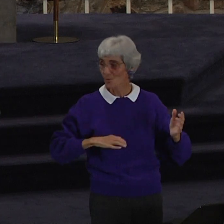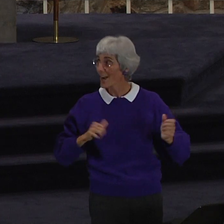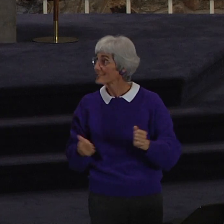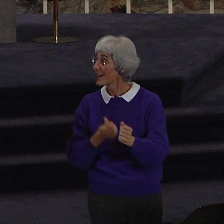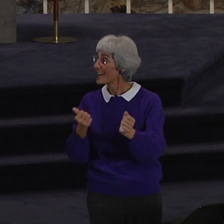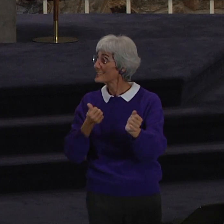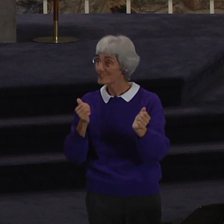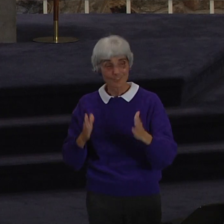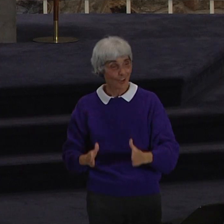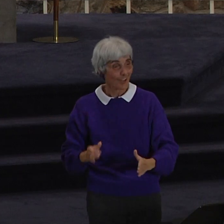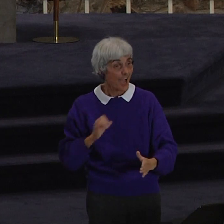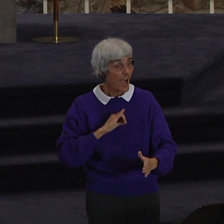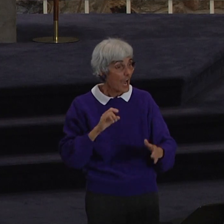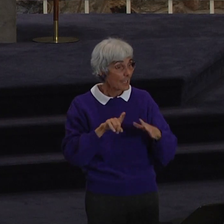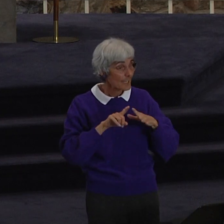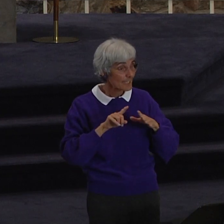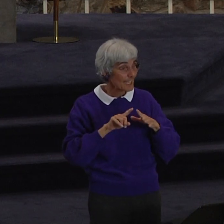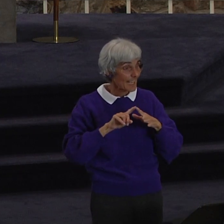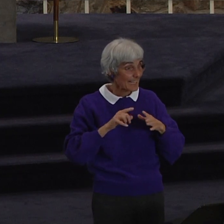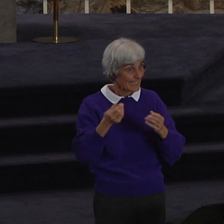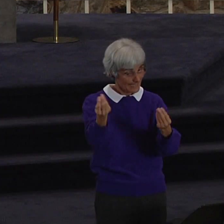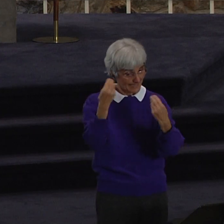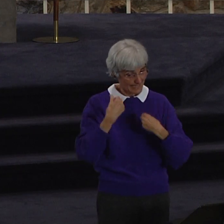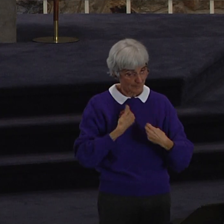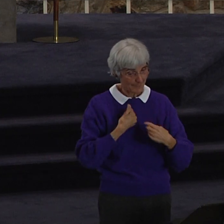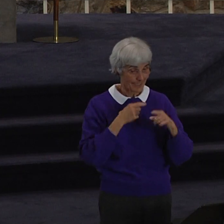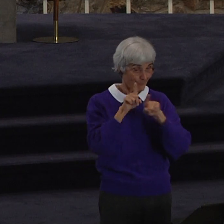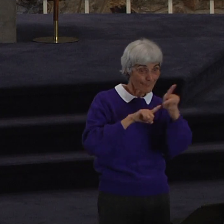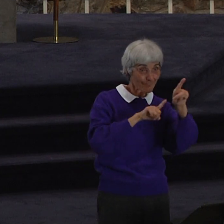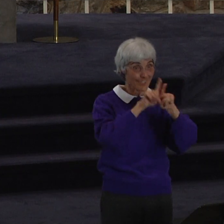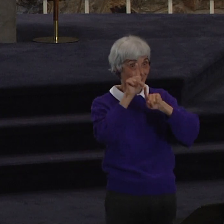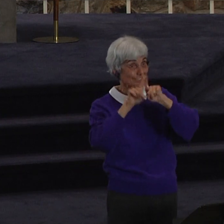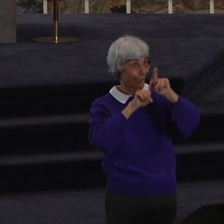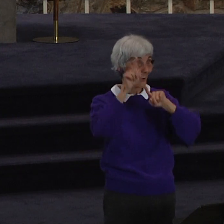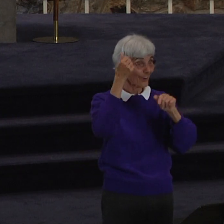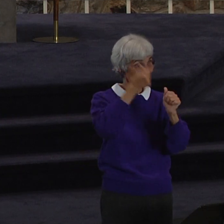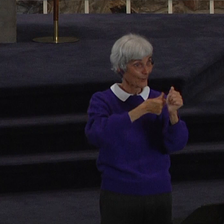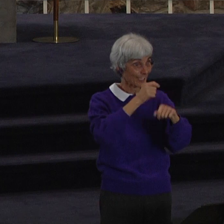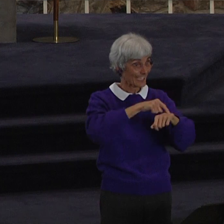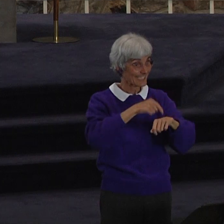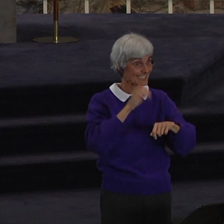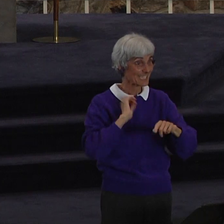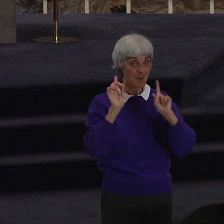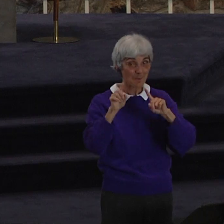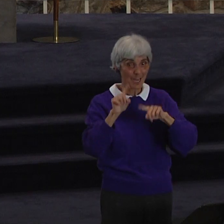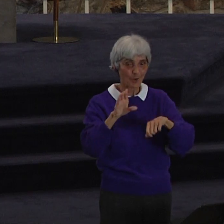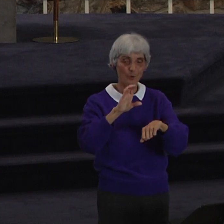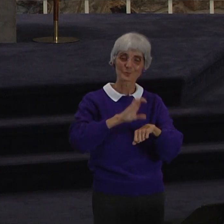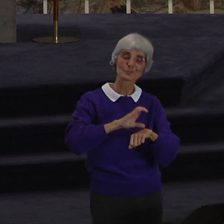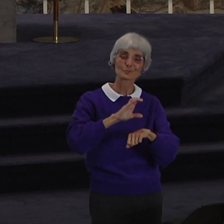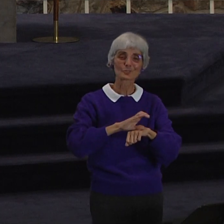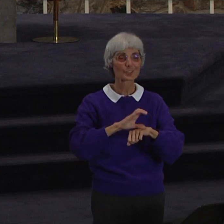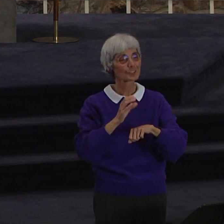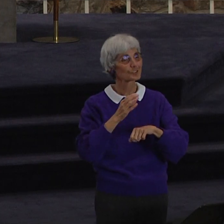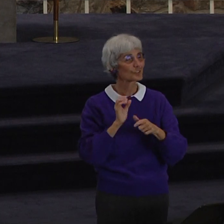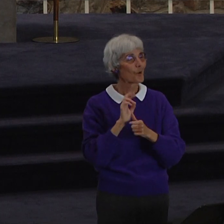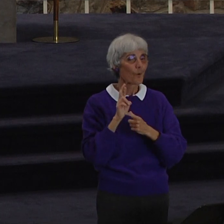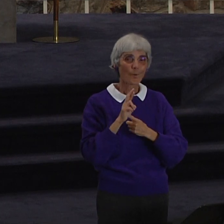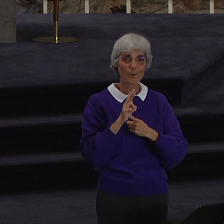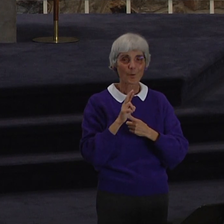give myself little stars and promotion points for every time I go to a service